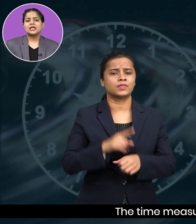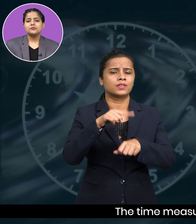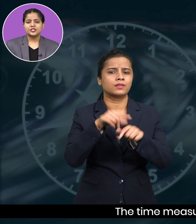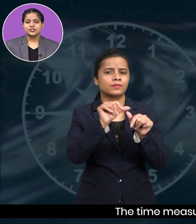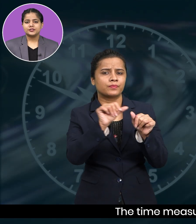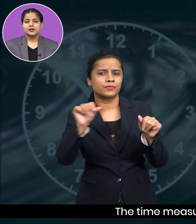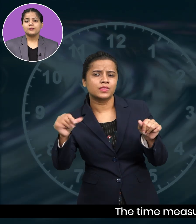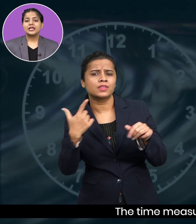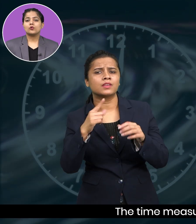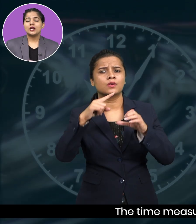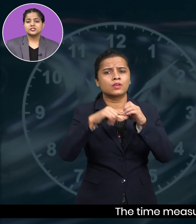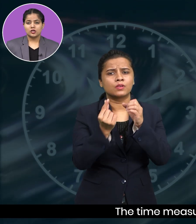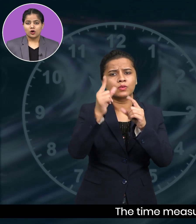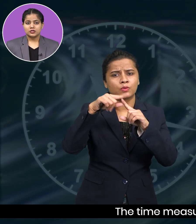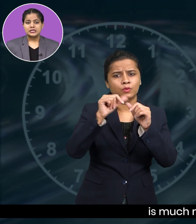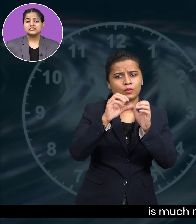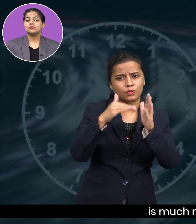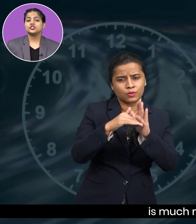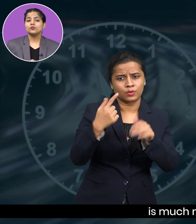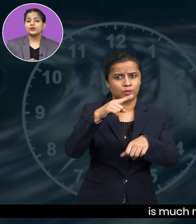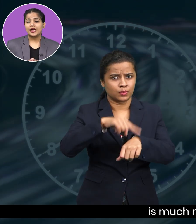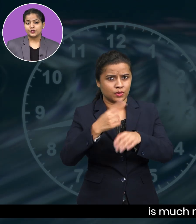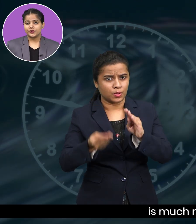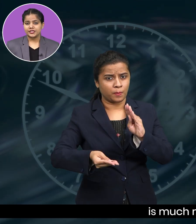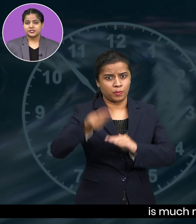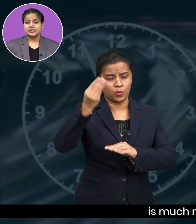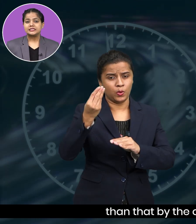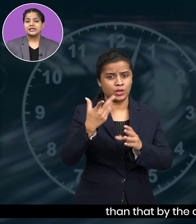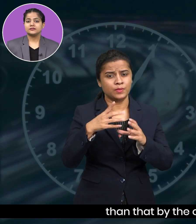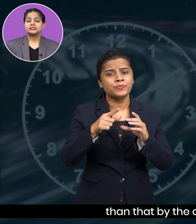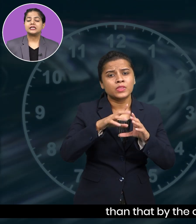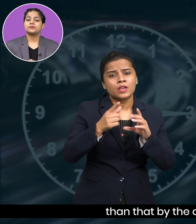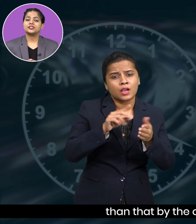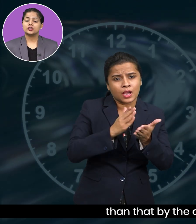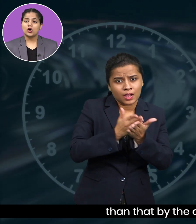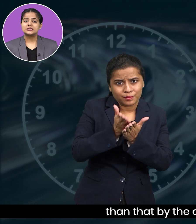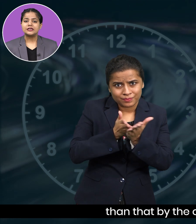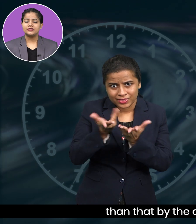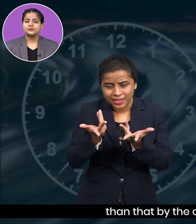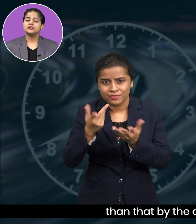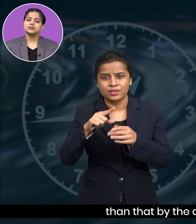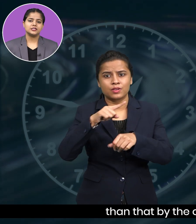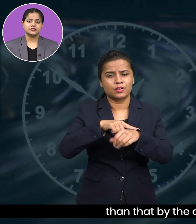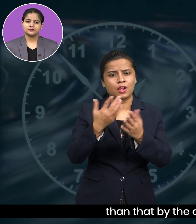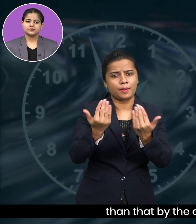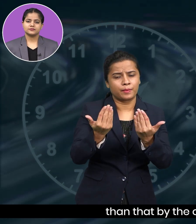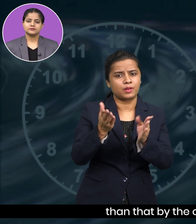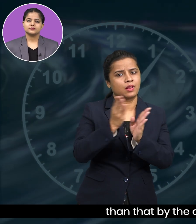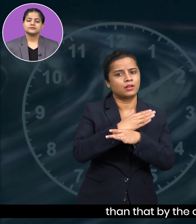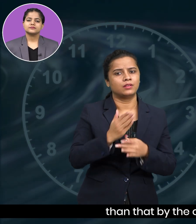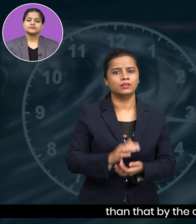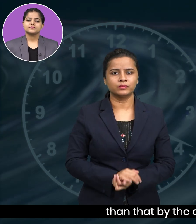The time measured by quartz clock is much more accurate than that by the clocks available earlier.